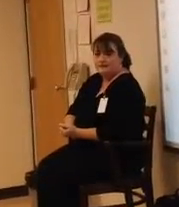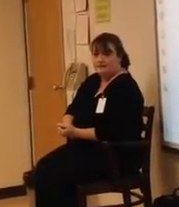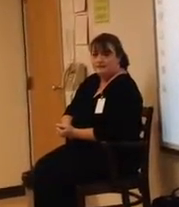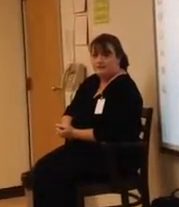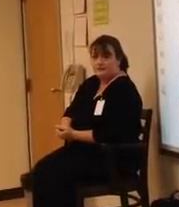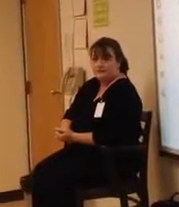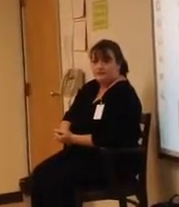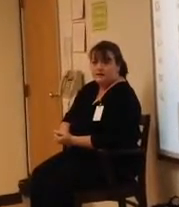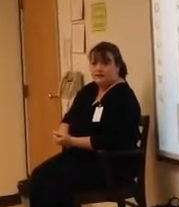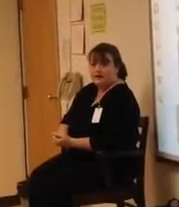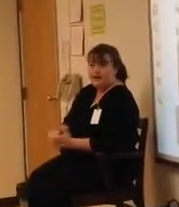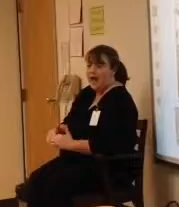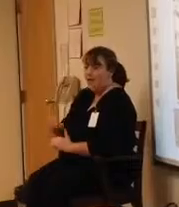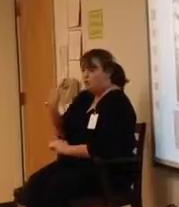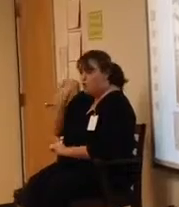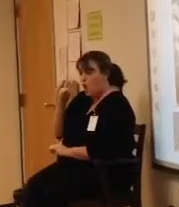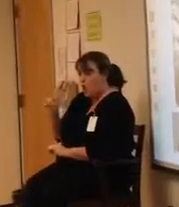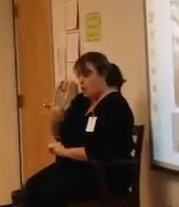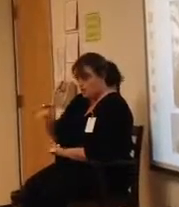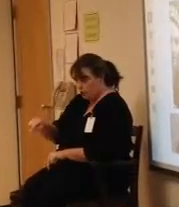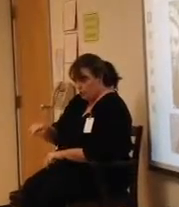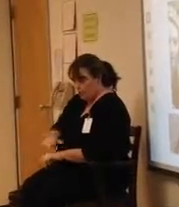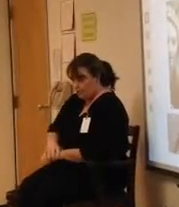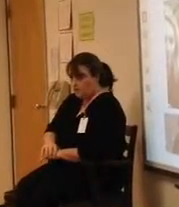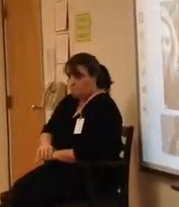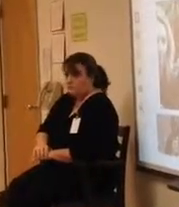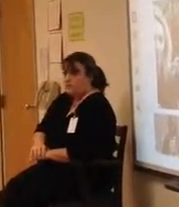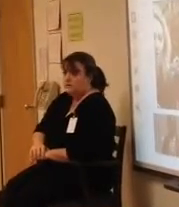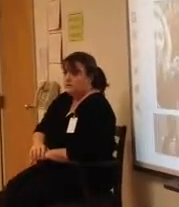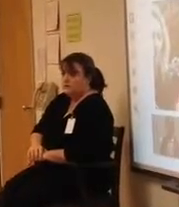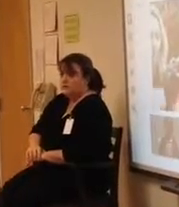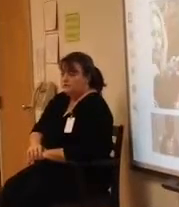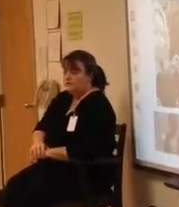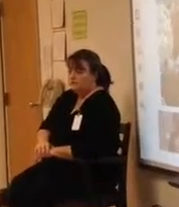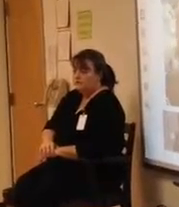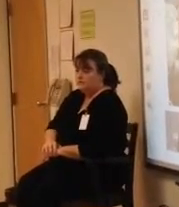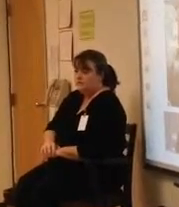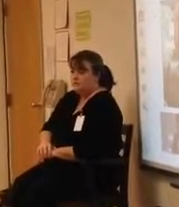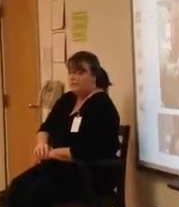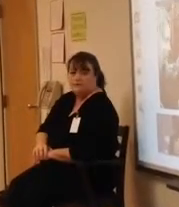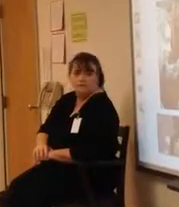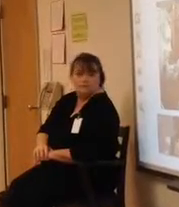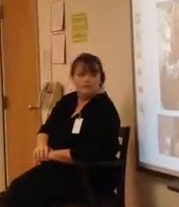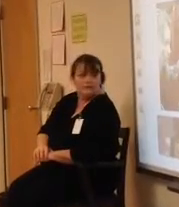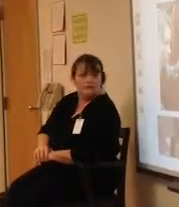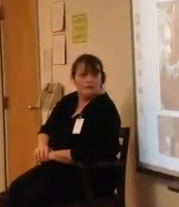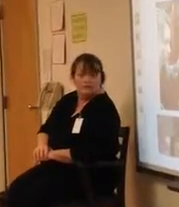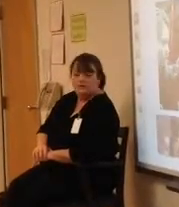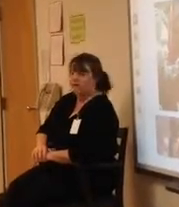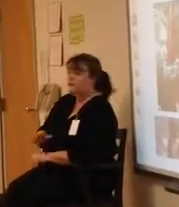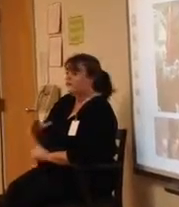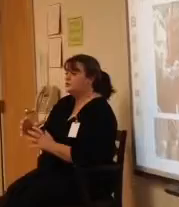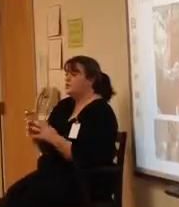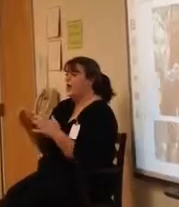where to go? There's actually, I'm sure you can talk more about this, but there's a lot of new apps